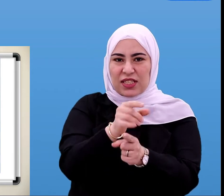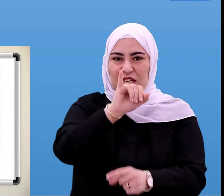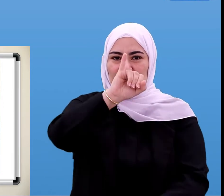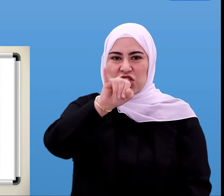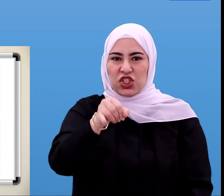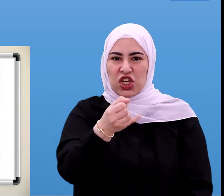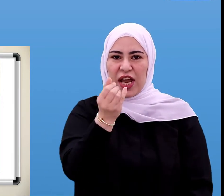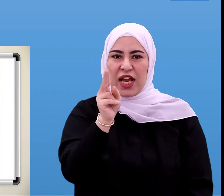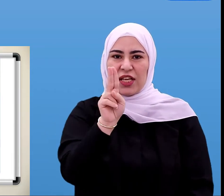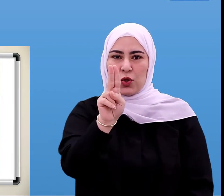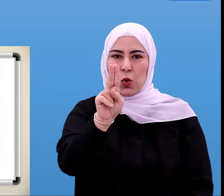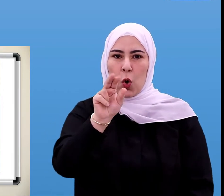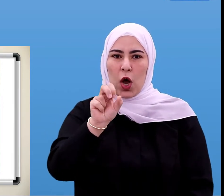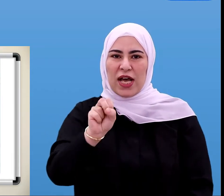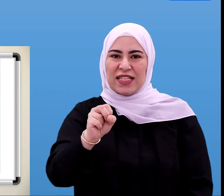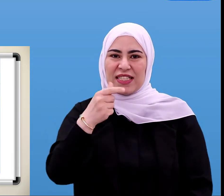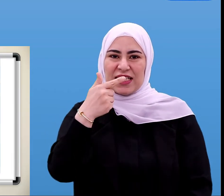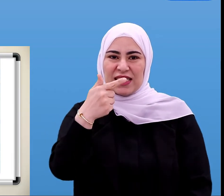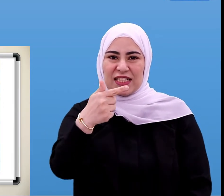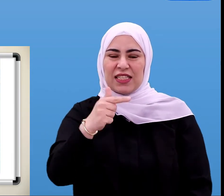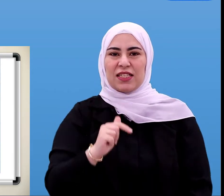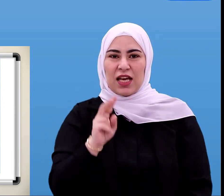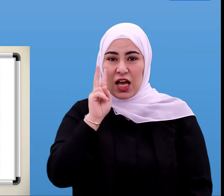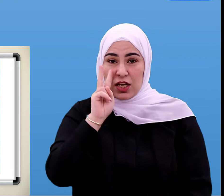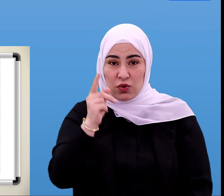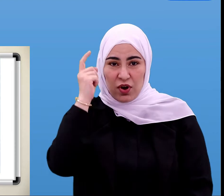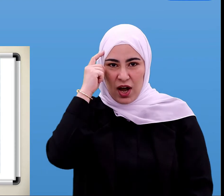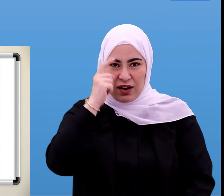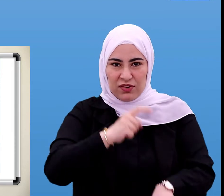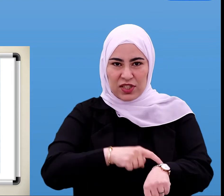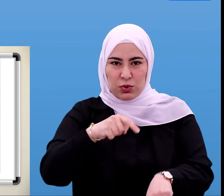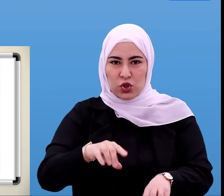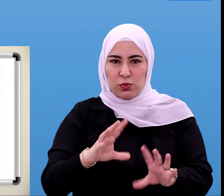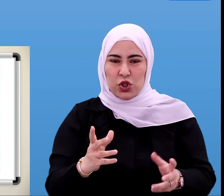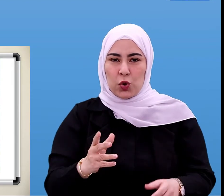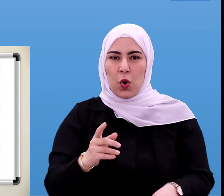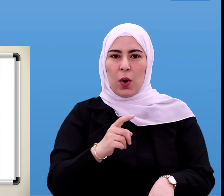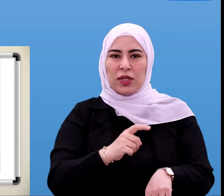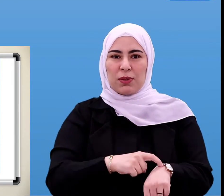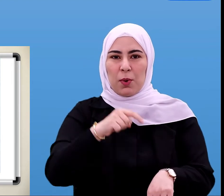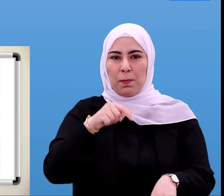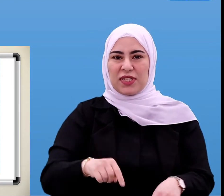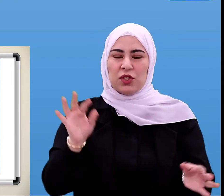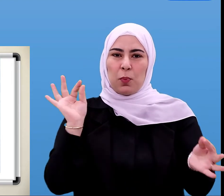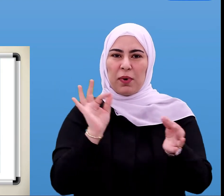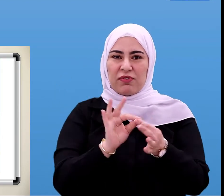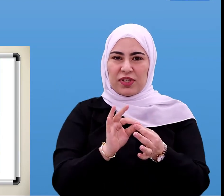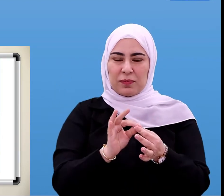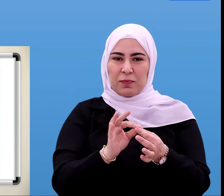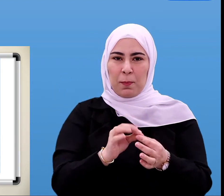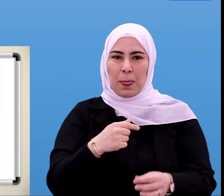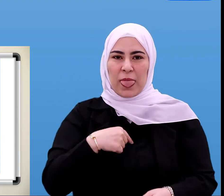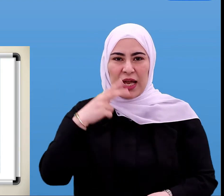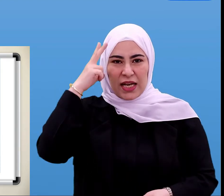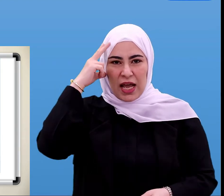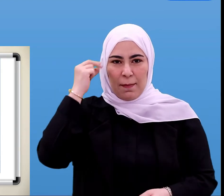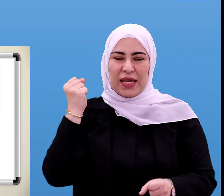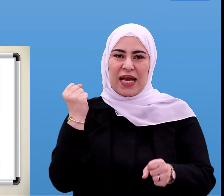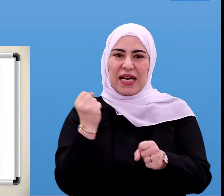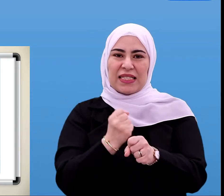sentence is in the present perfect. If I want to use the present perfect in the negative form,